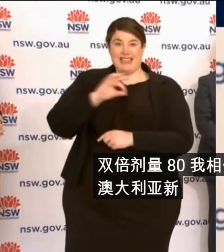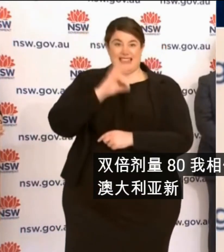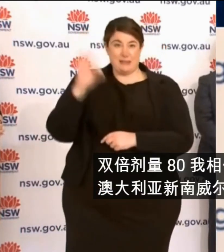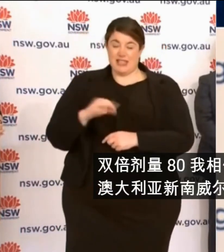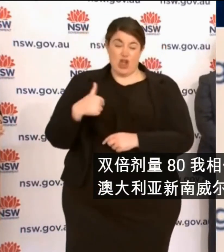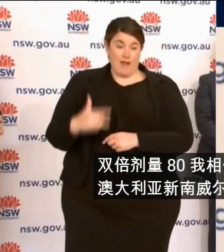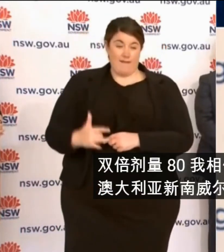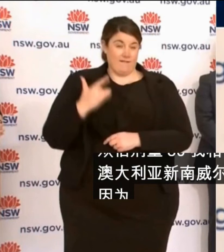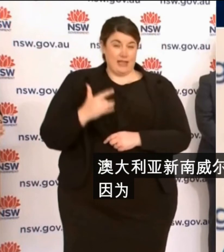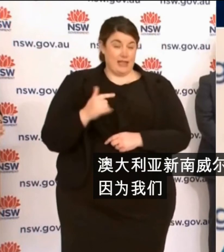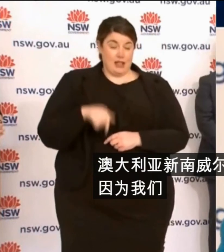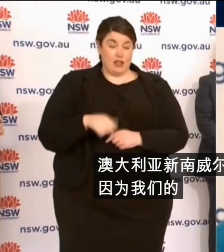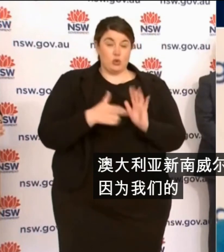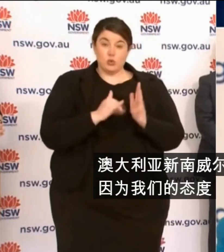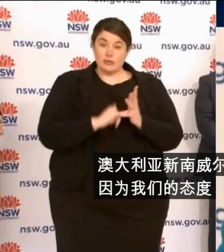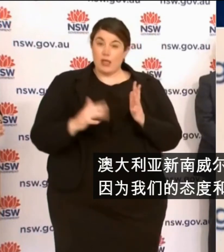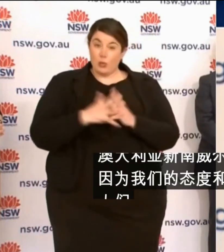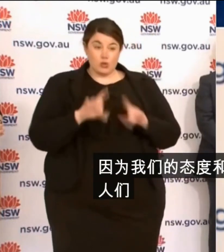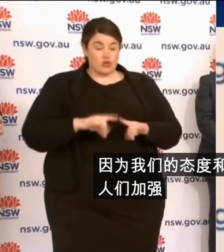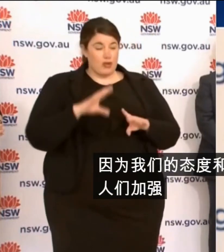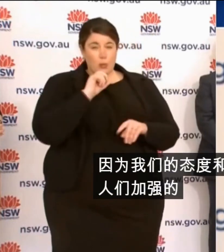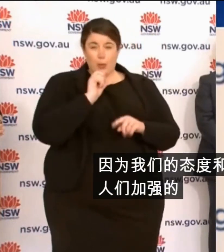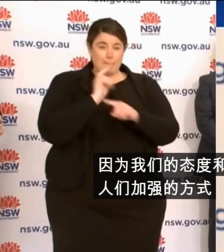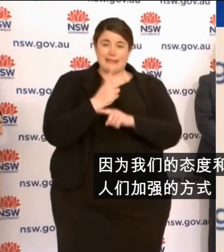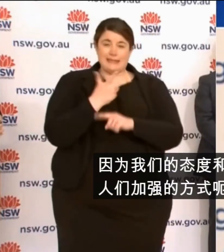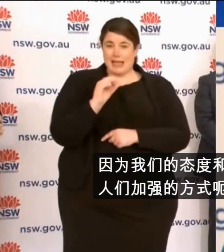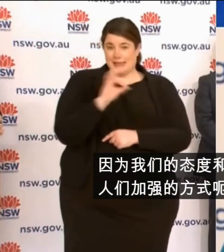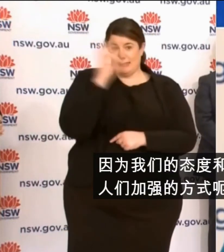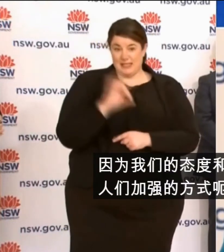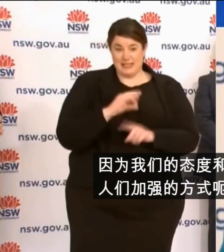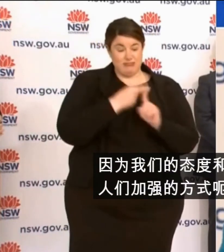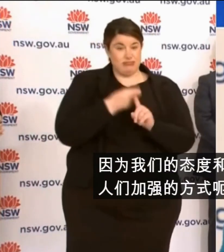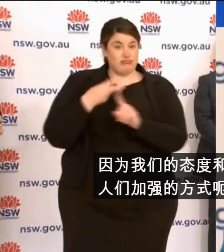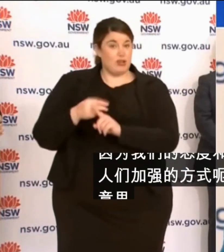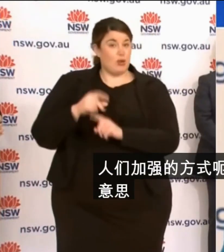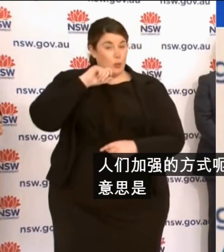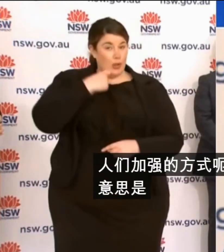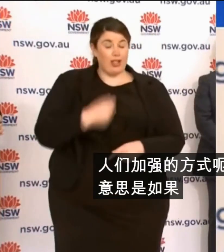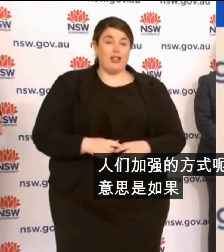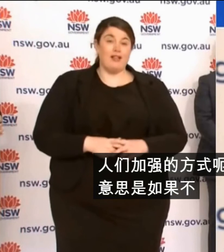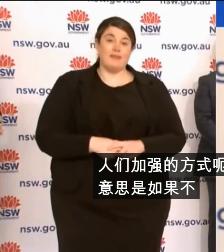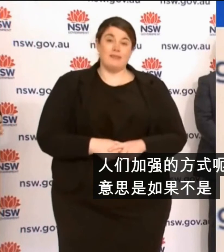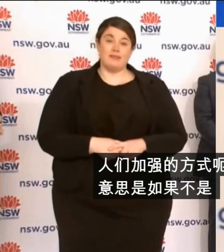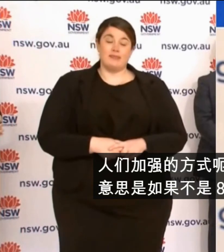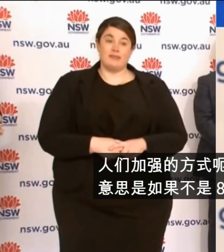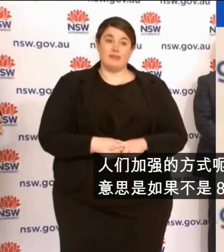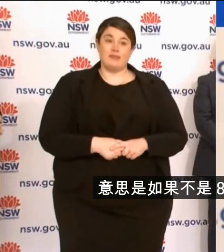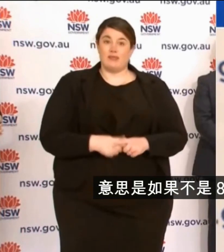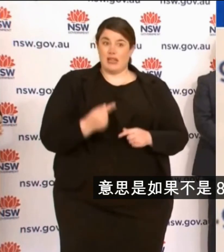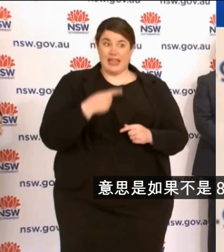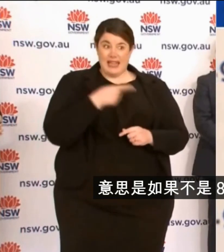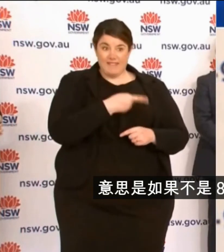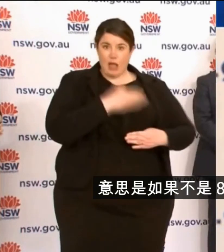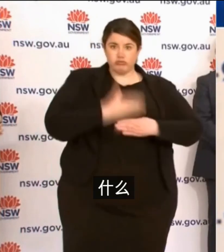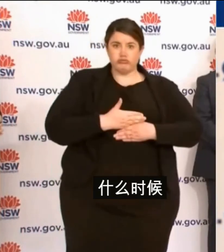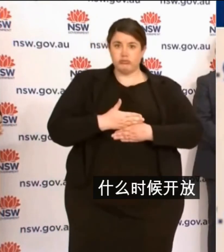Australia and New South Wales will because of our attitude and the way in which people have stepped up. But once, if not at 80%, when do you open